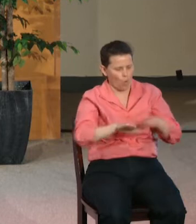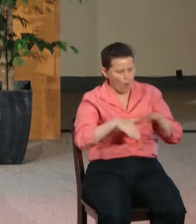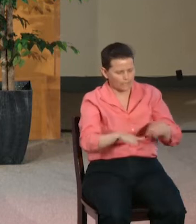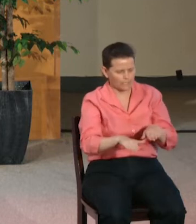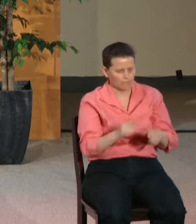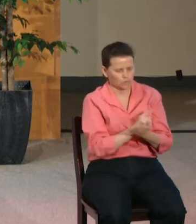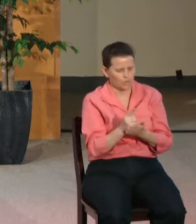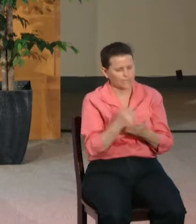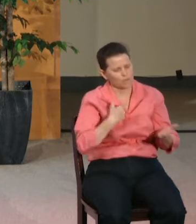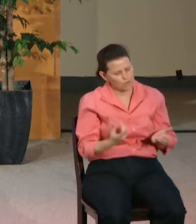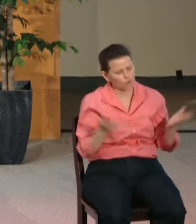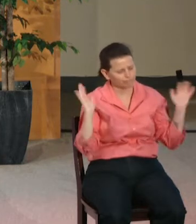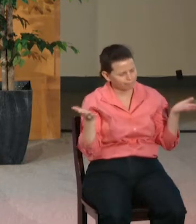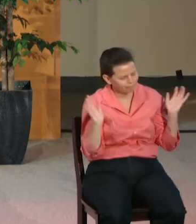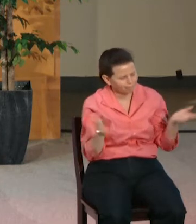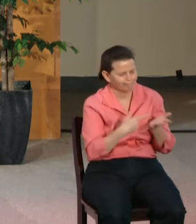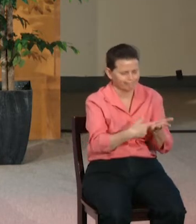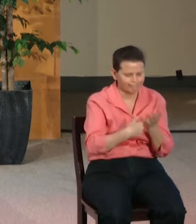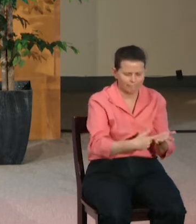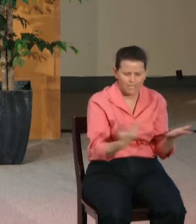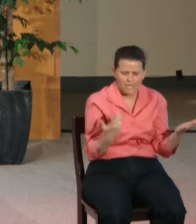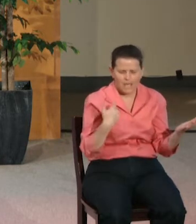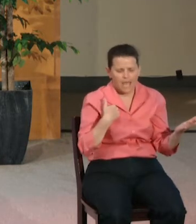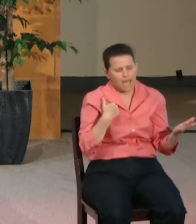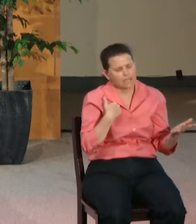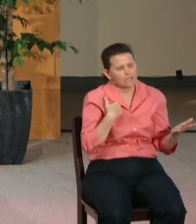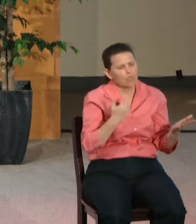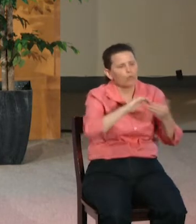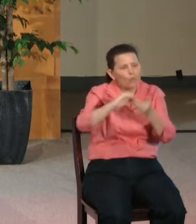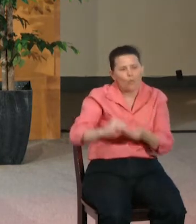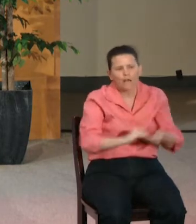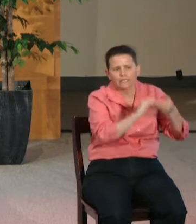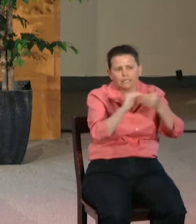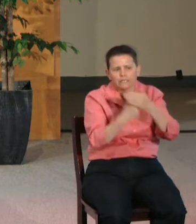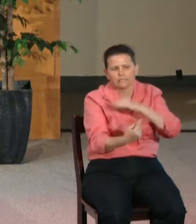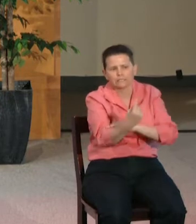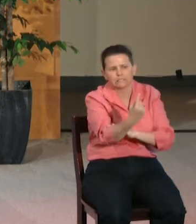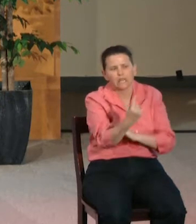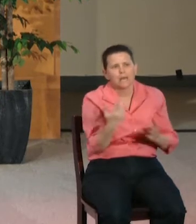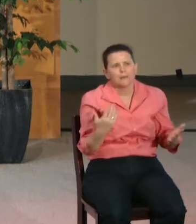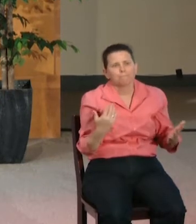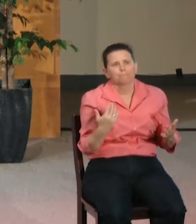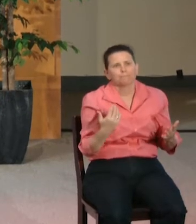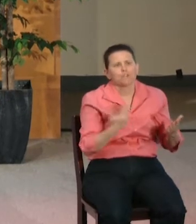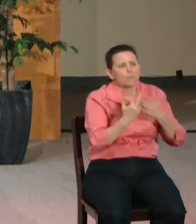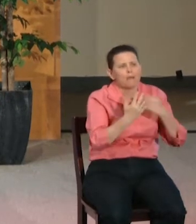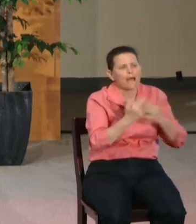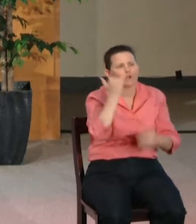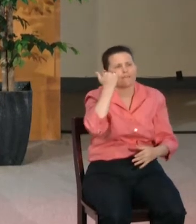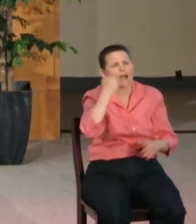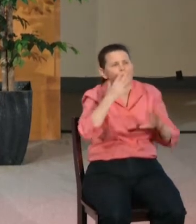is. It exists whether I see it or not, whether I'm engaged with it or not, whether I'm cultivating that sense of oneness in